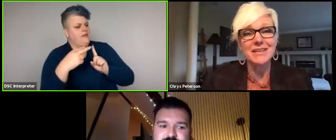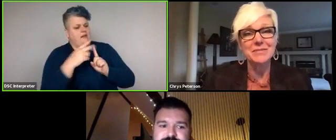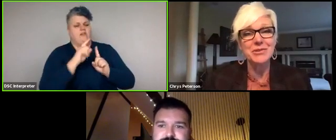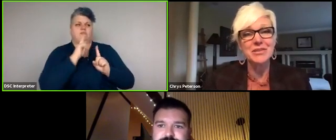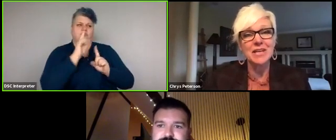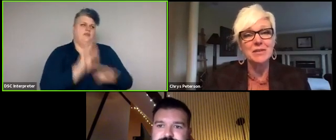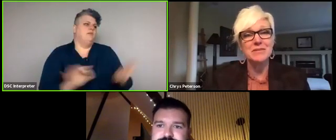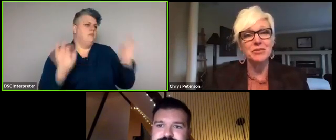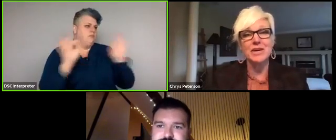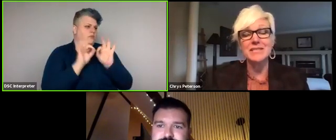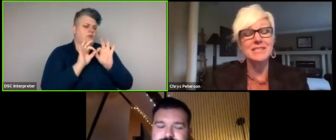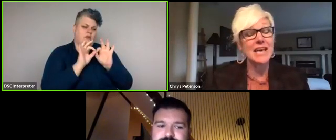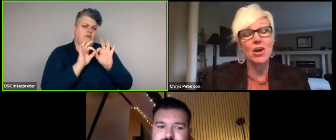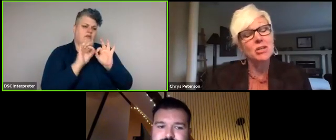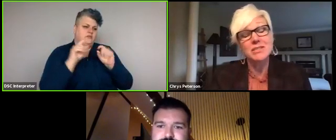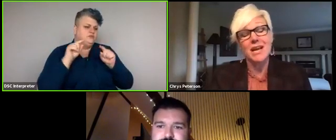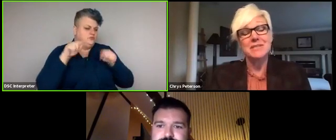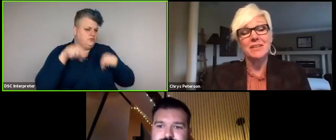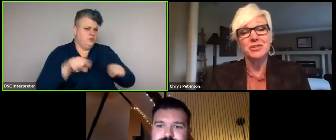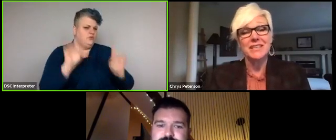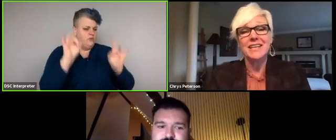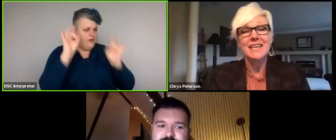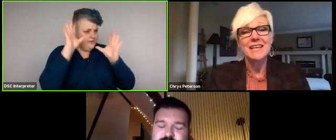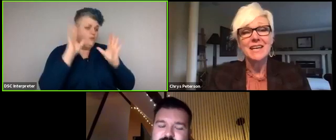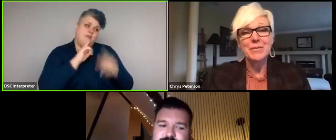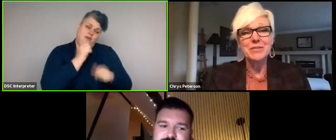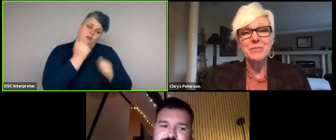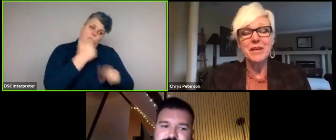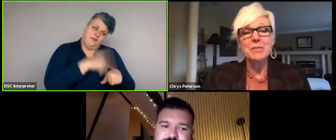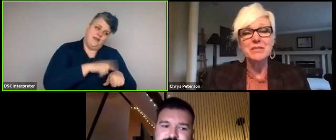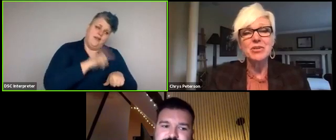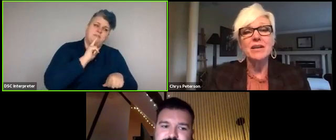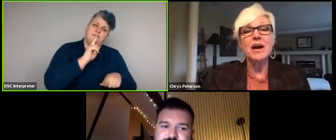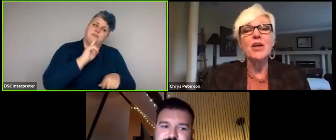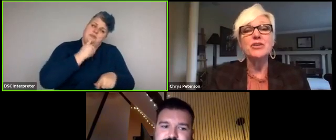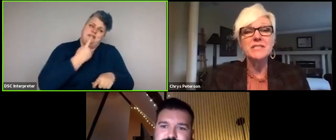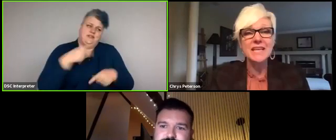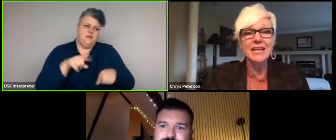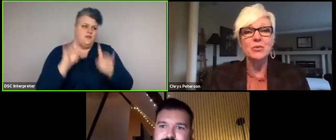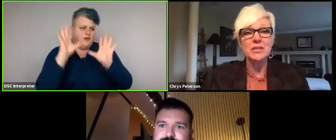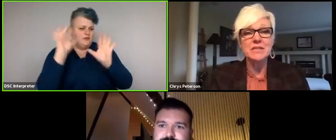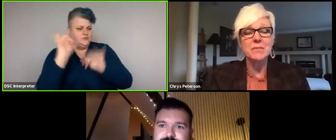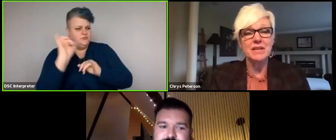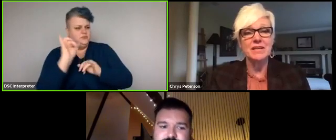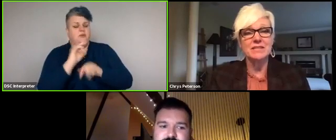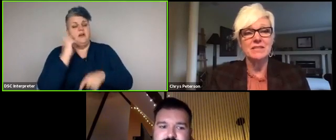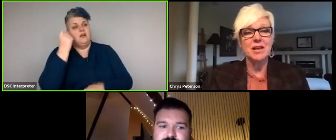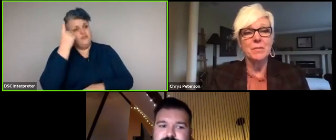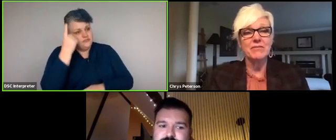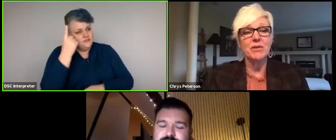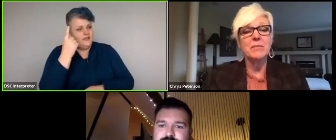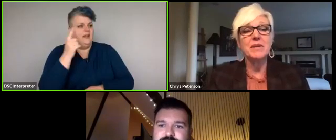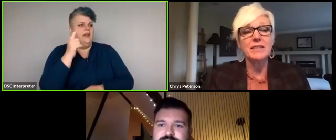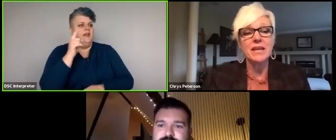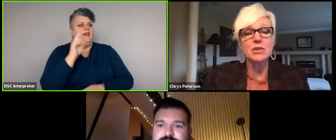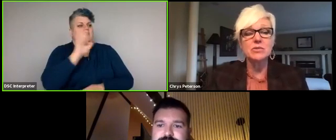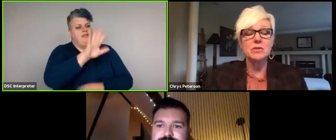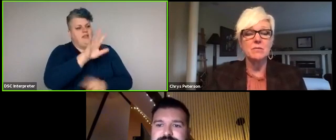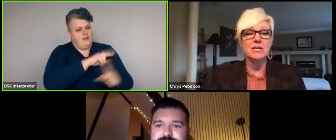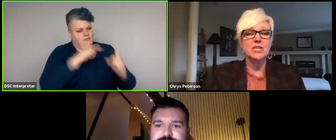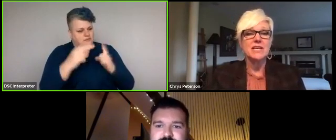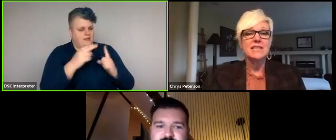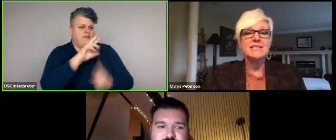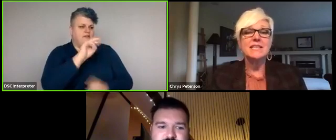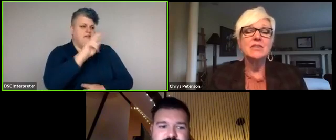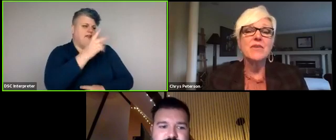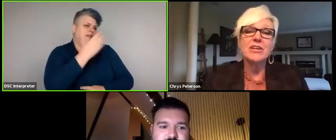important during times of crisis, at all times, actually, to be able to try to understand where somebody else is coming from. Nick, thank you so